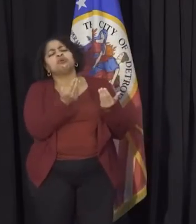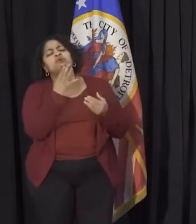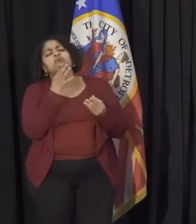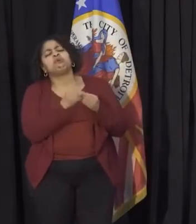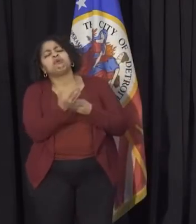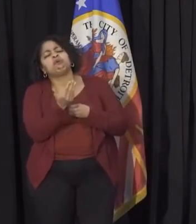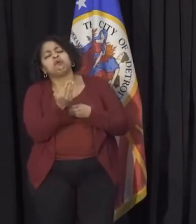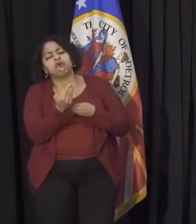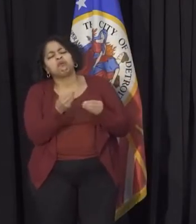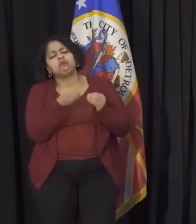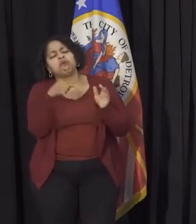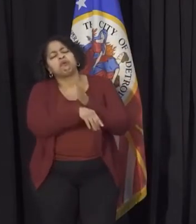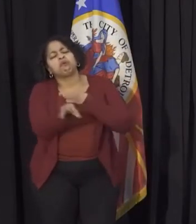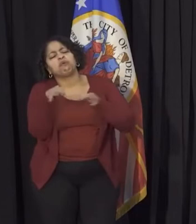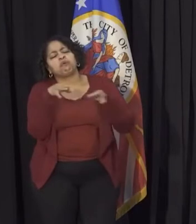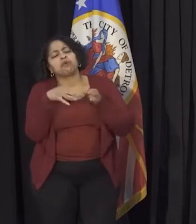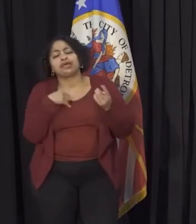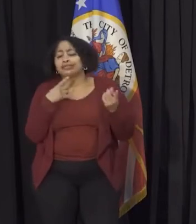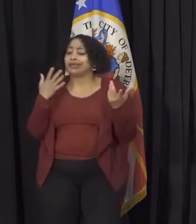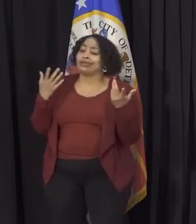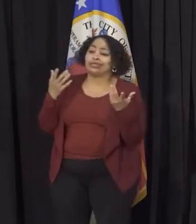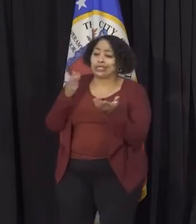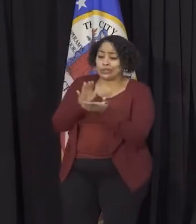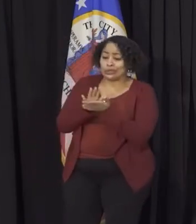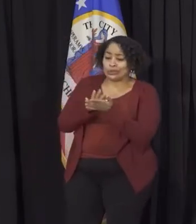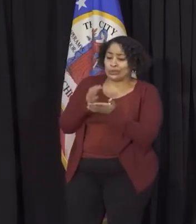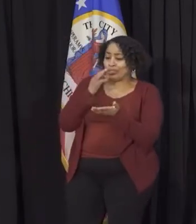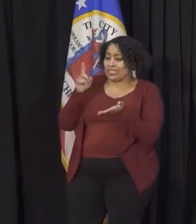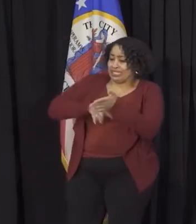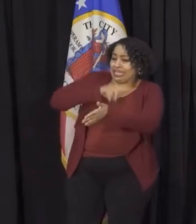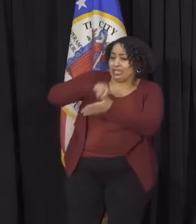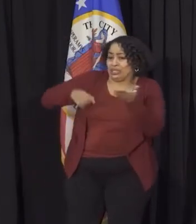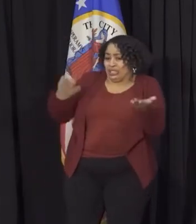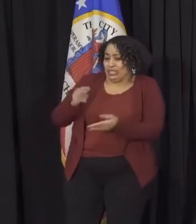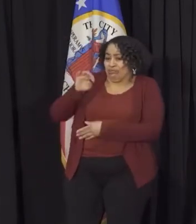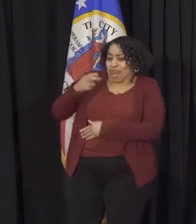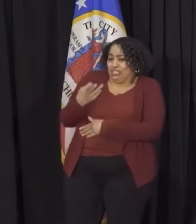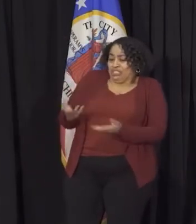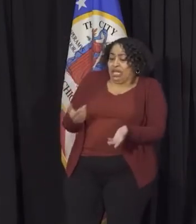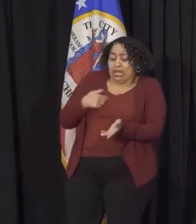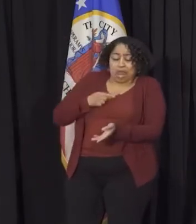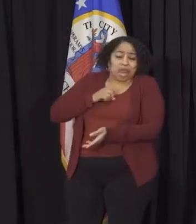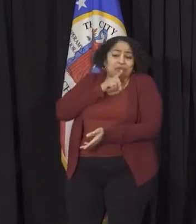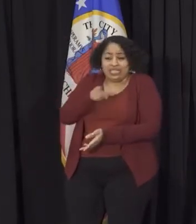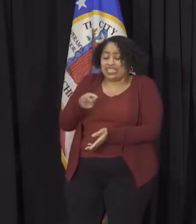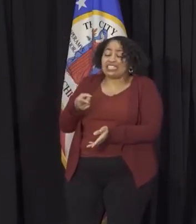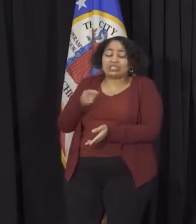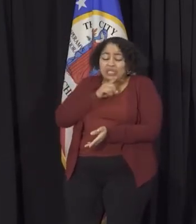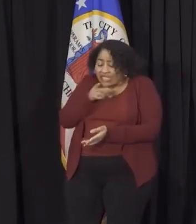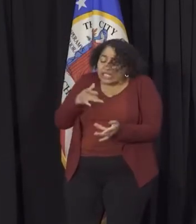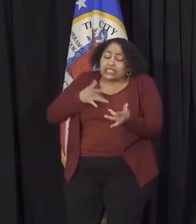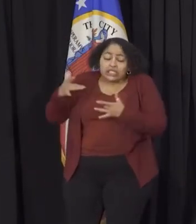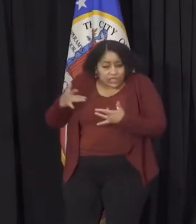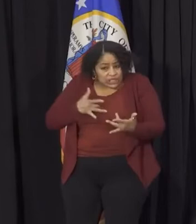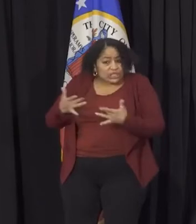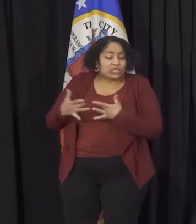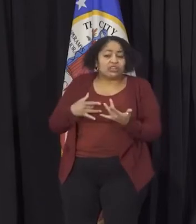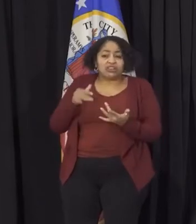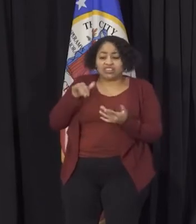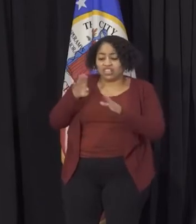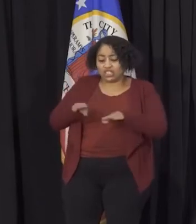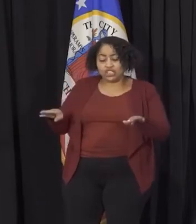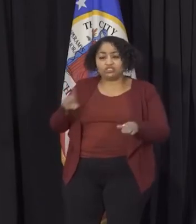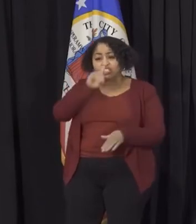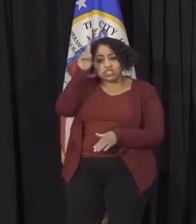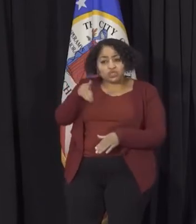well, look it, school is about to be canceled here in Michigan, and I'm really deeply concerned that